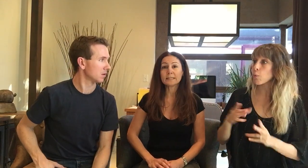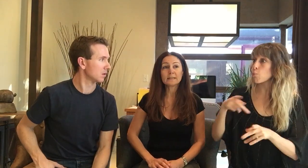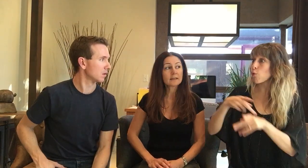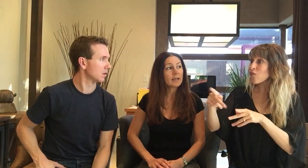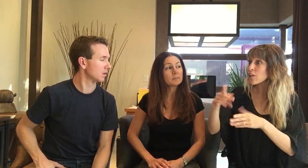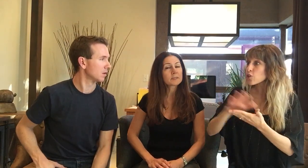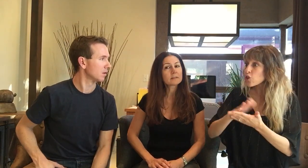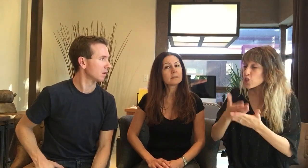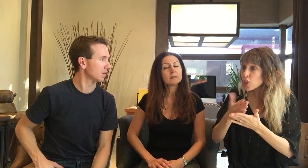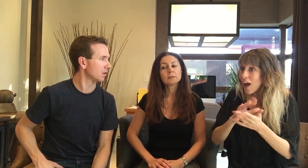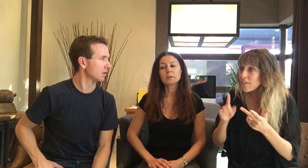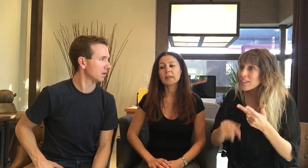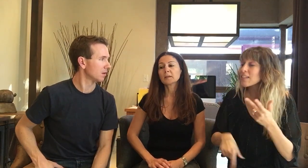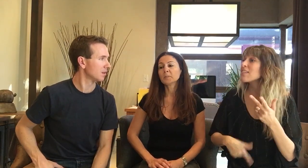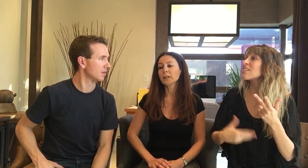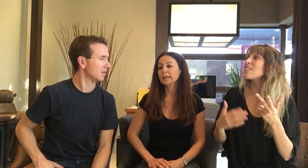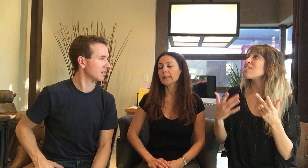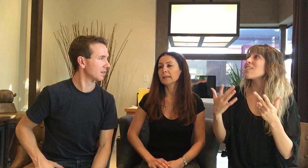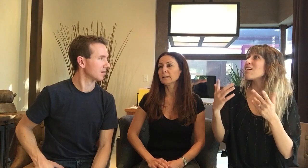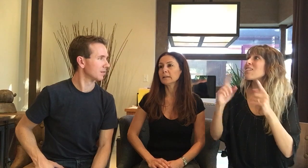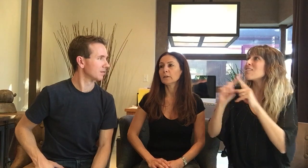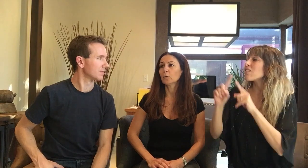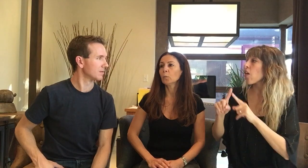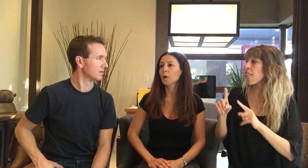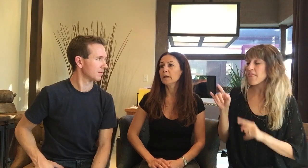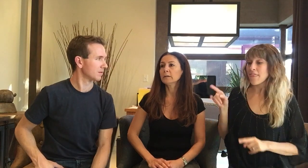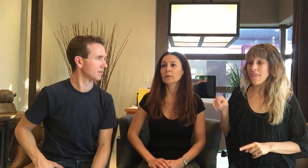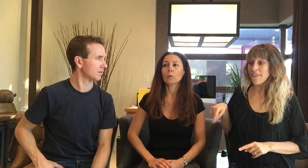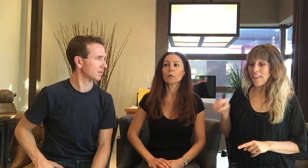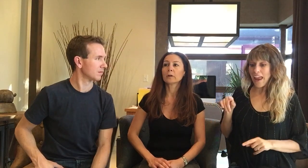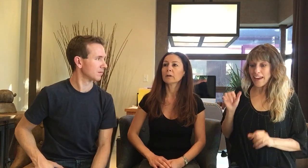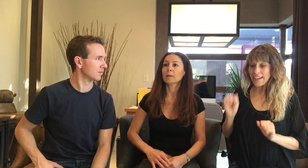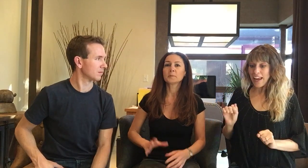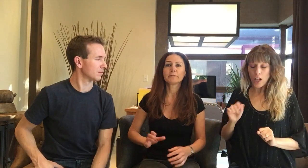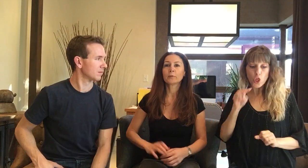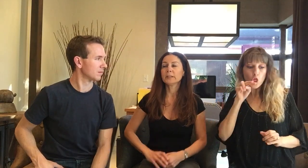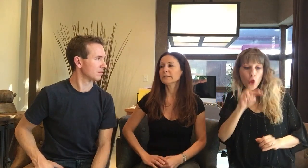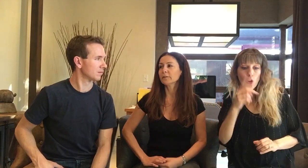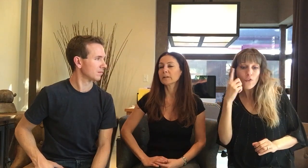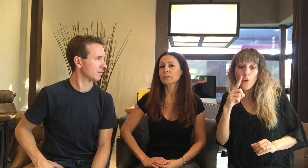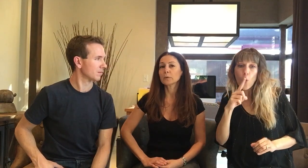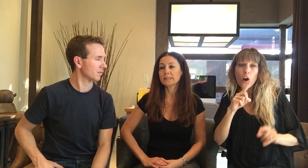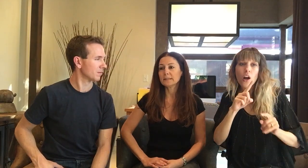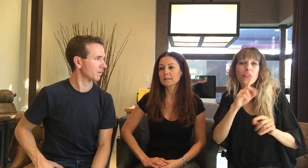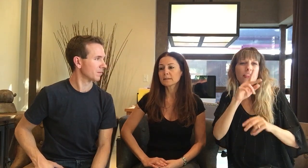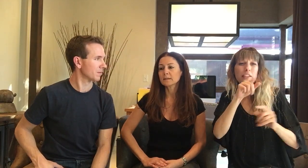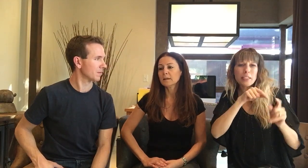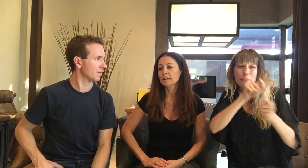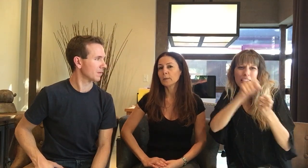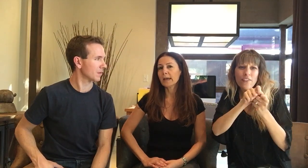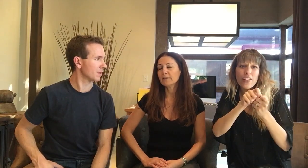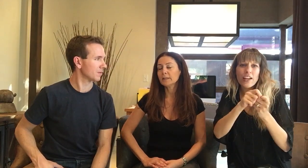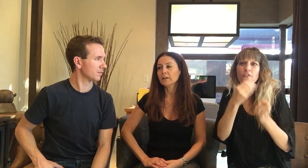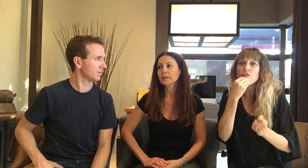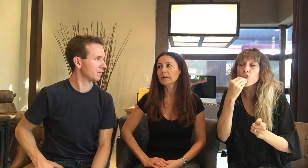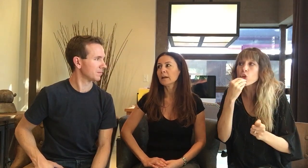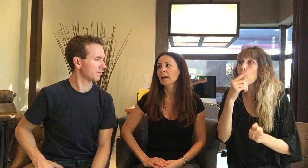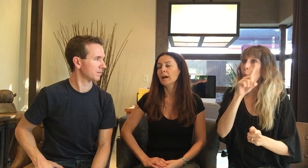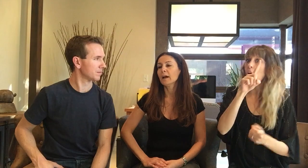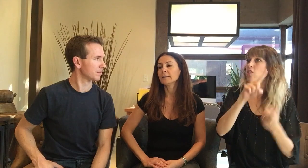cuisine types. They can plug in, 1 or up to 40 different cuisines that we have in there that